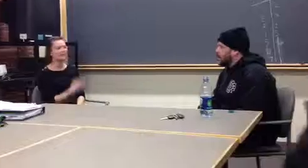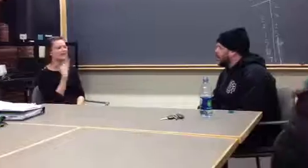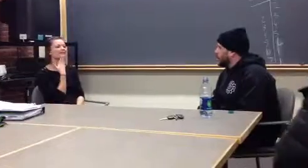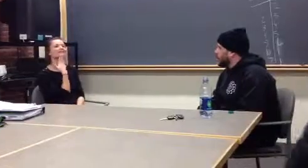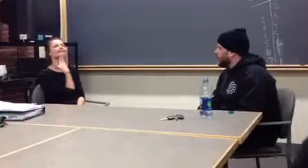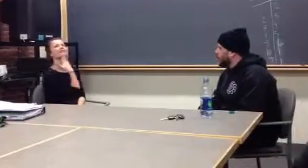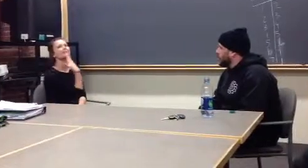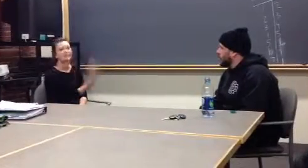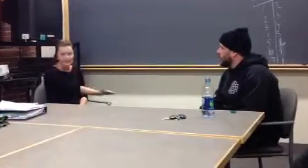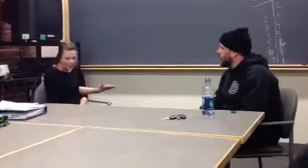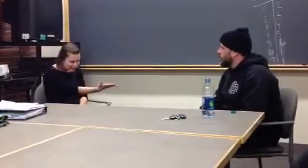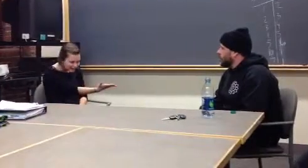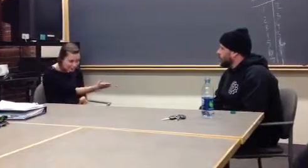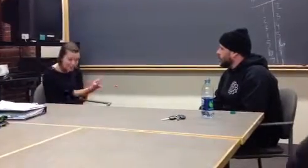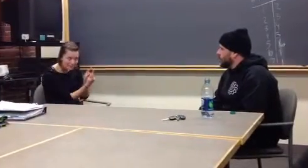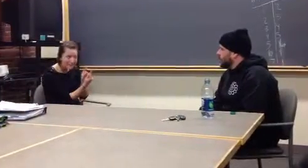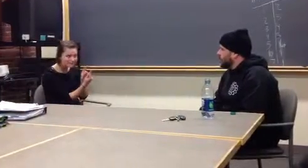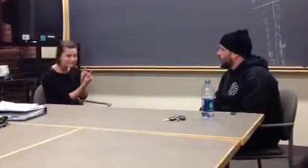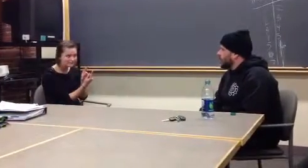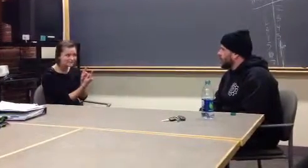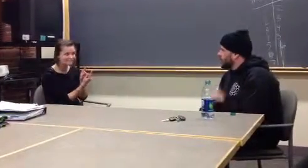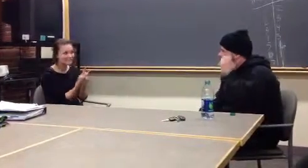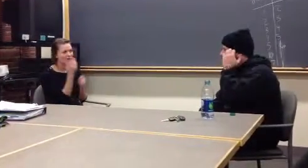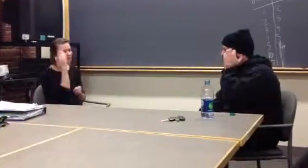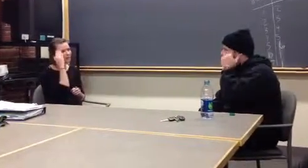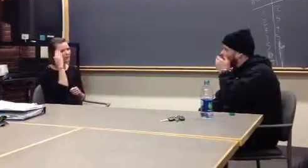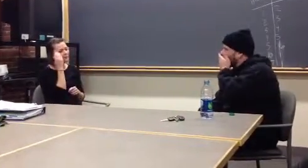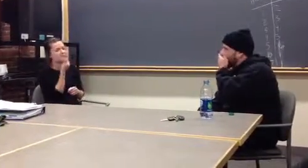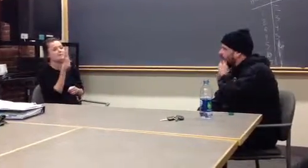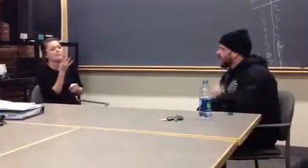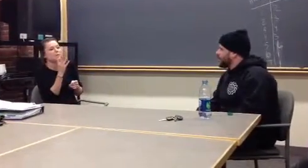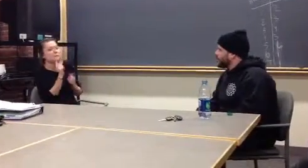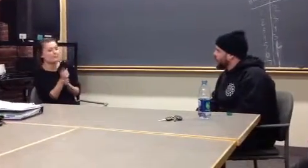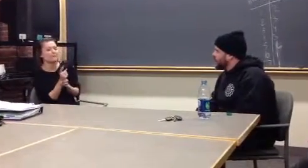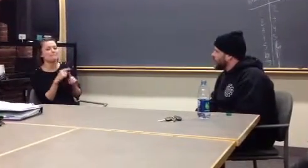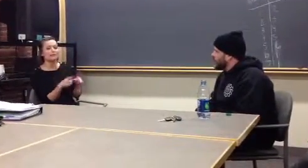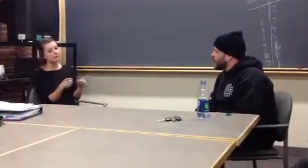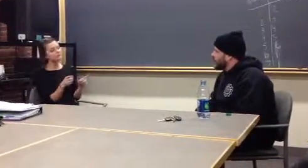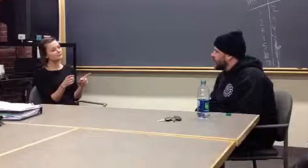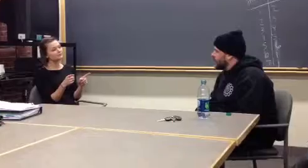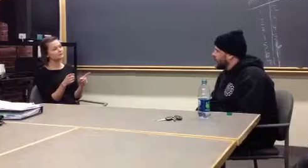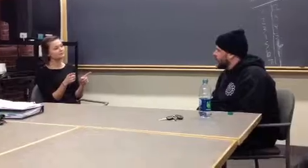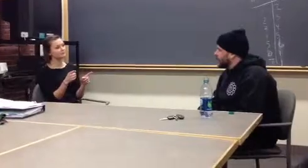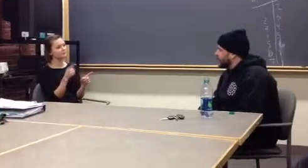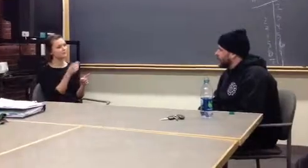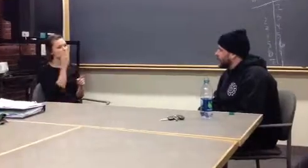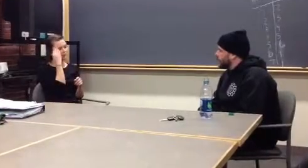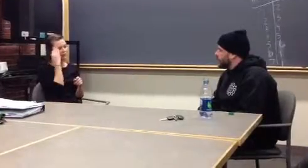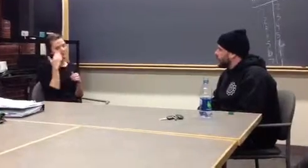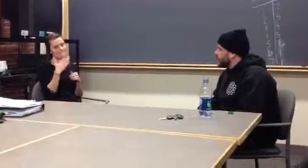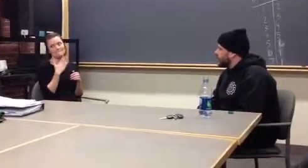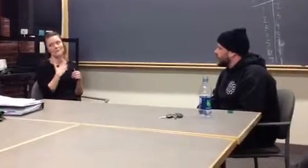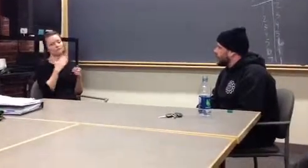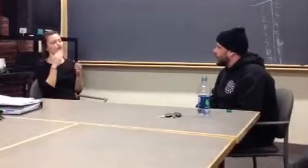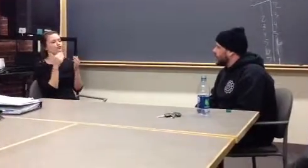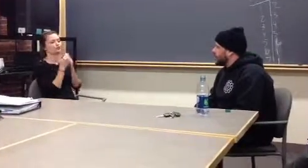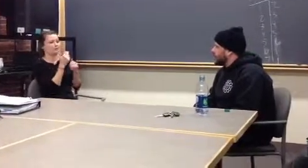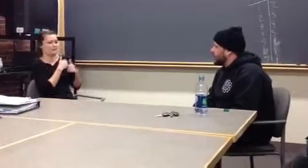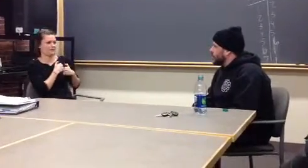so much for meeting with me. I know we only have a few minutes, but you know I have this new boyfriend, Jimmy,